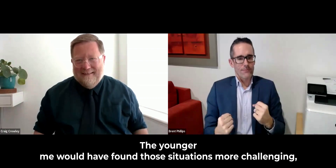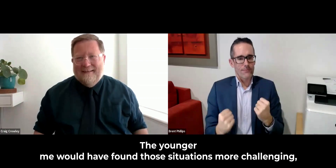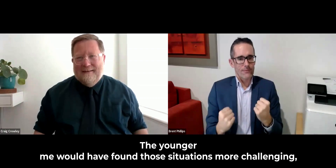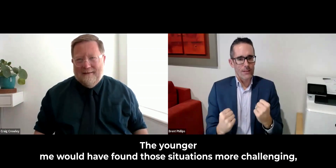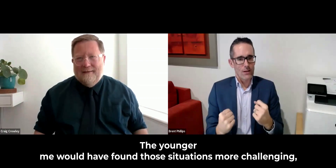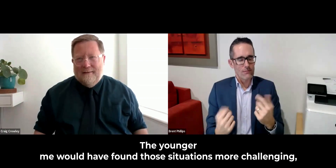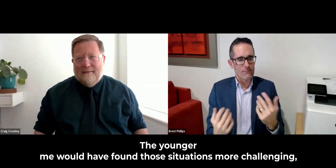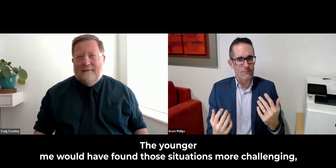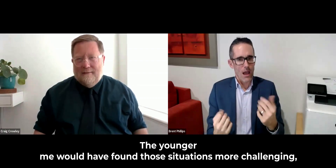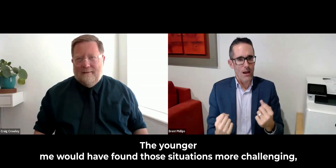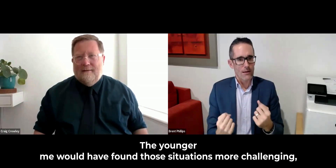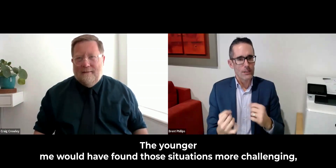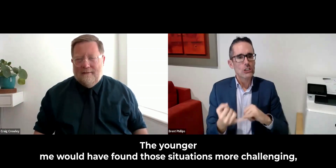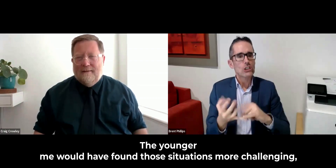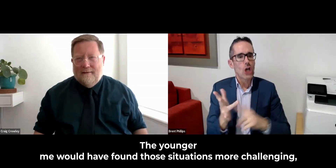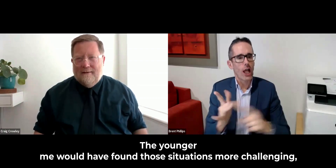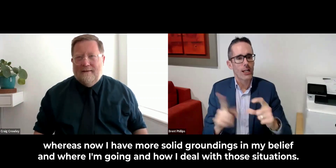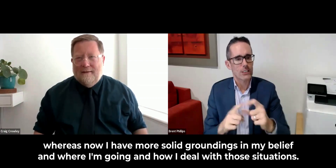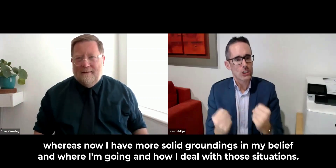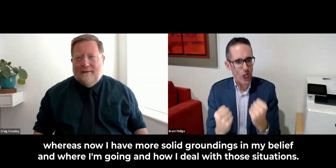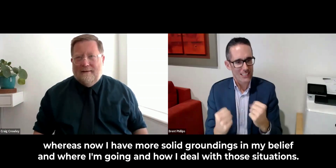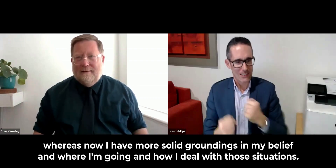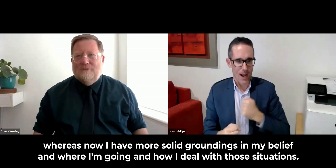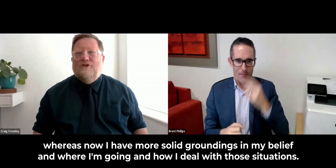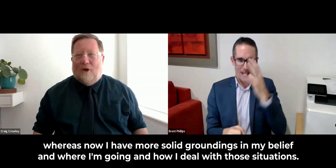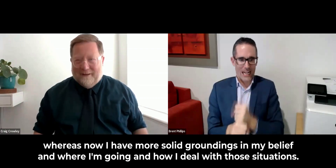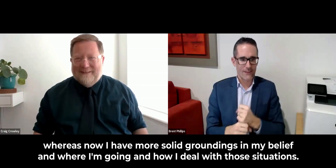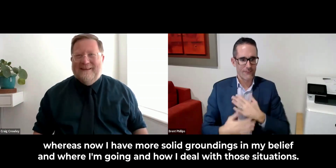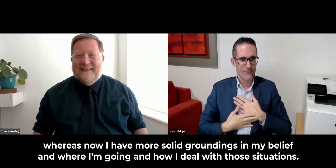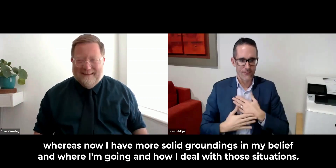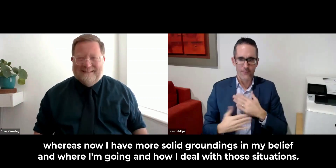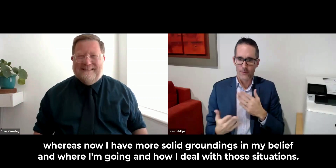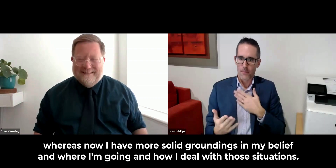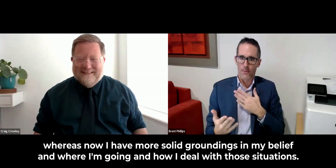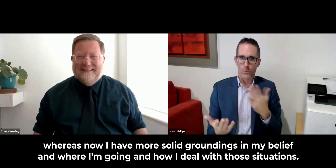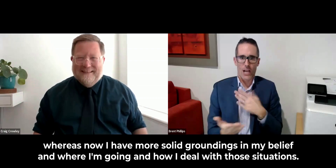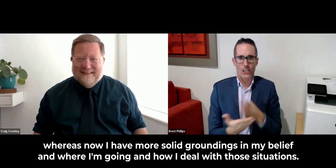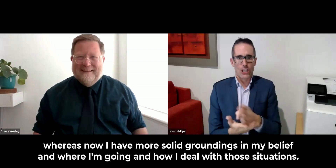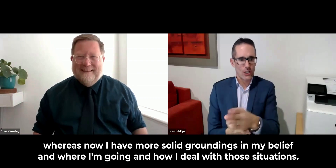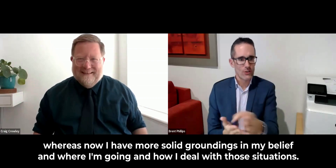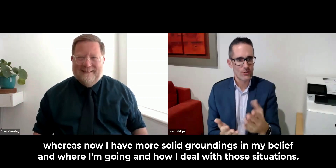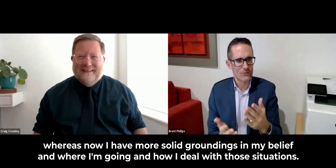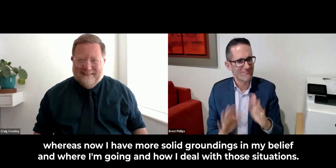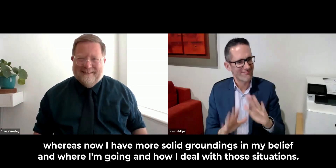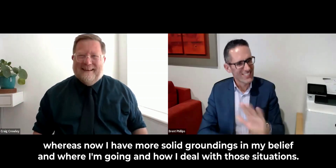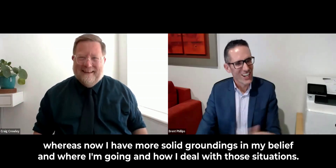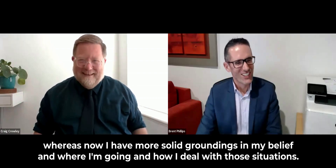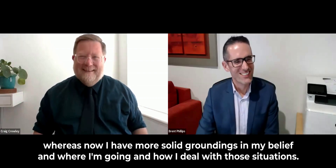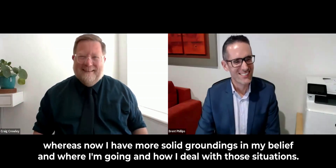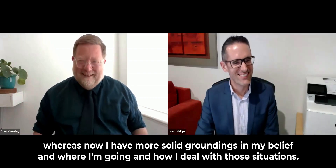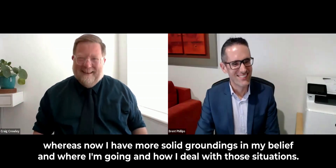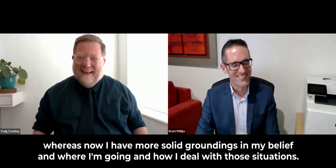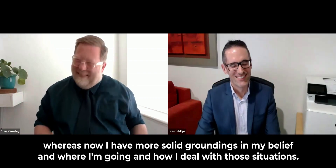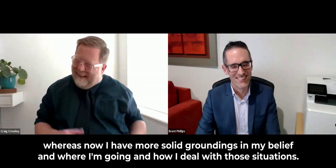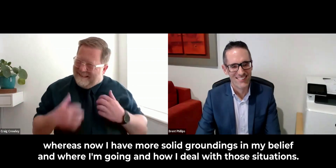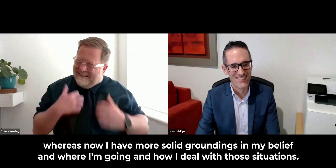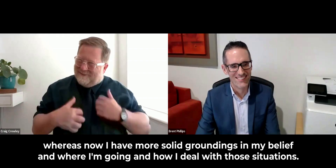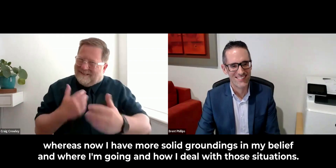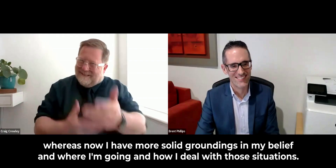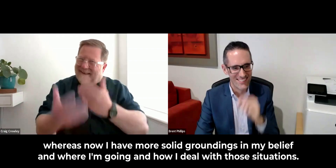found those situations more challenging, whereas now I have more solid groundings in my belief and where I'm